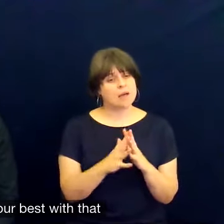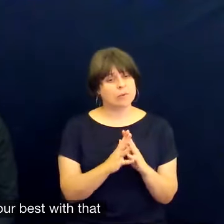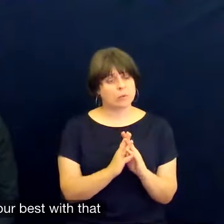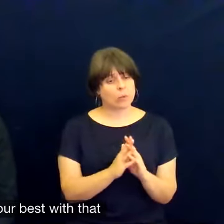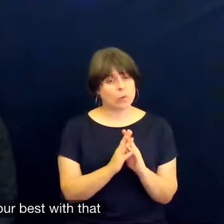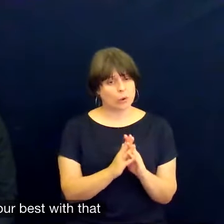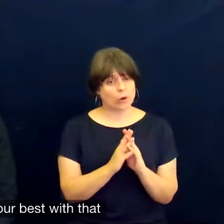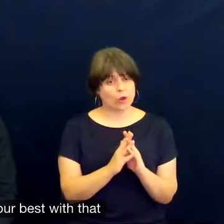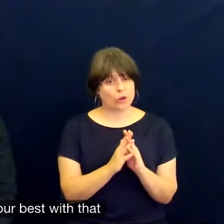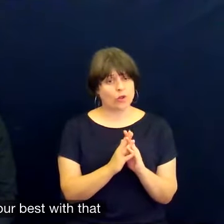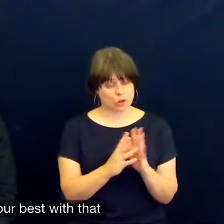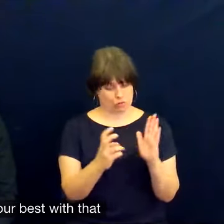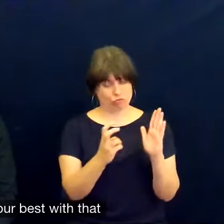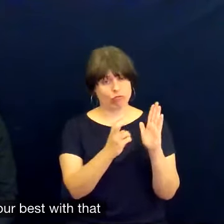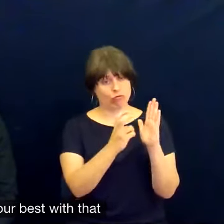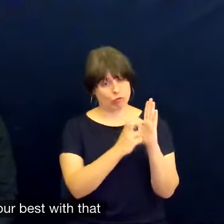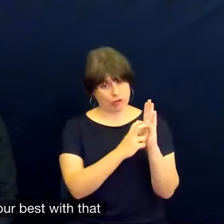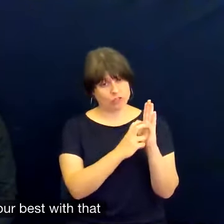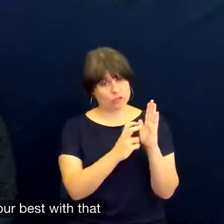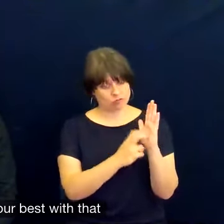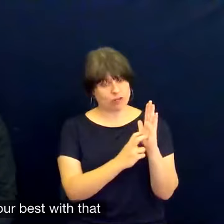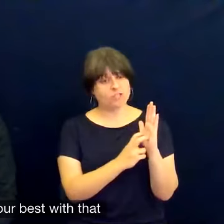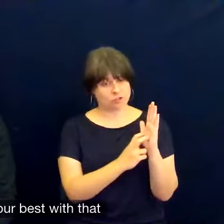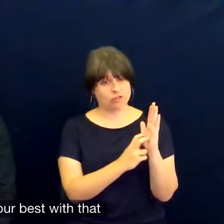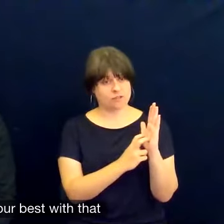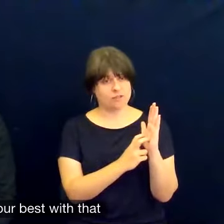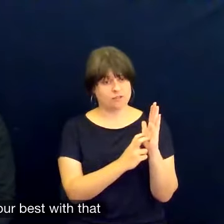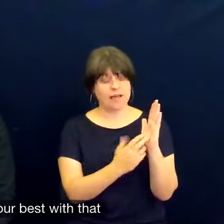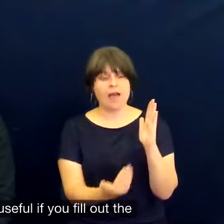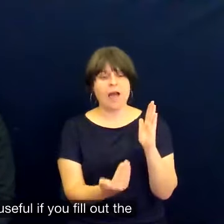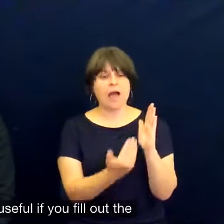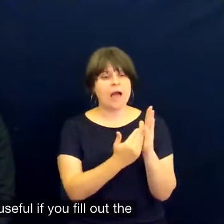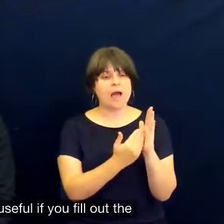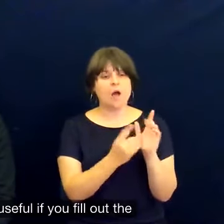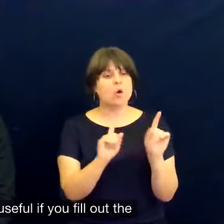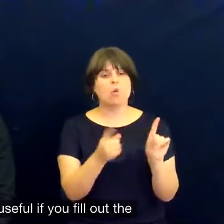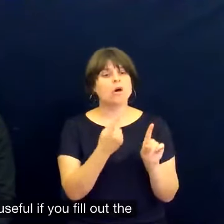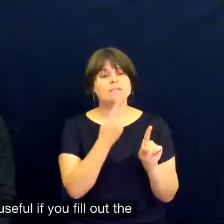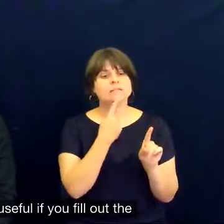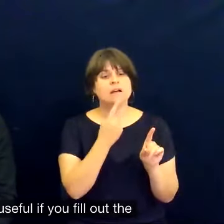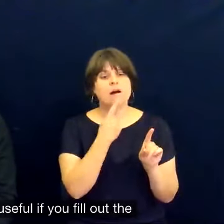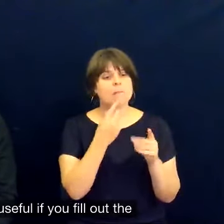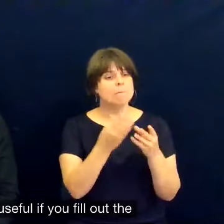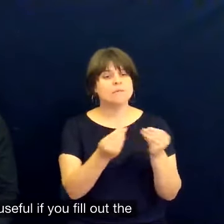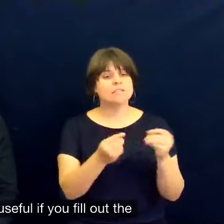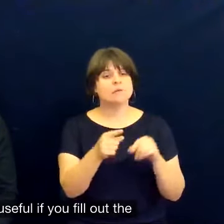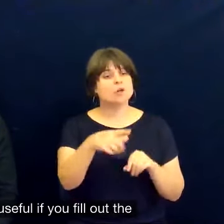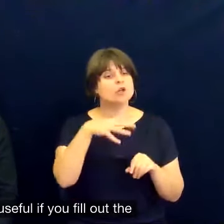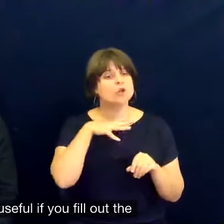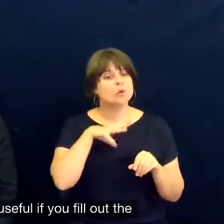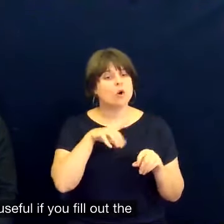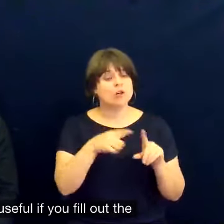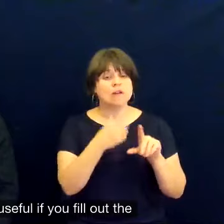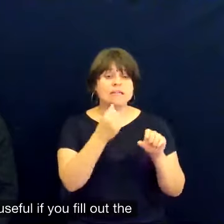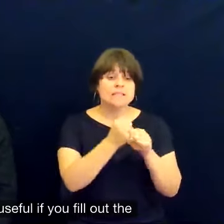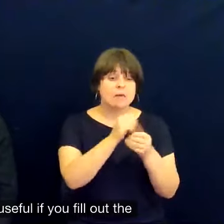you fill out the registration is to add what type of formatted material you would like. That includes